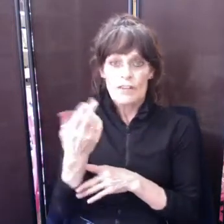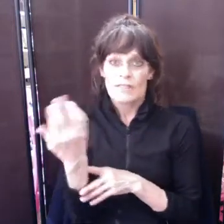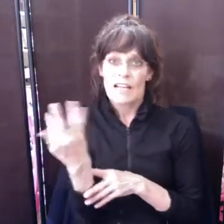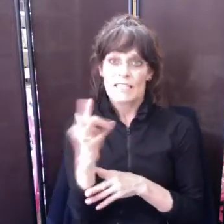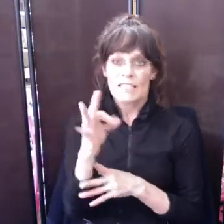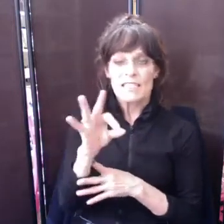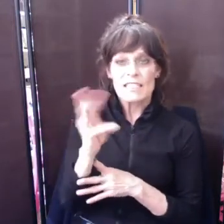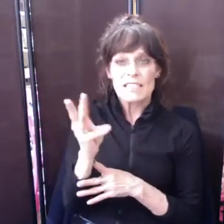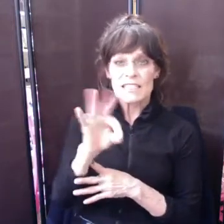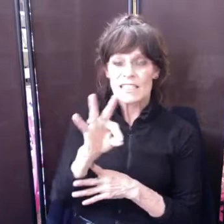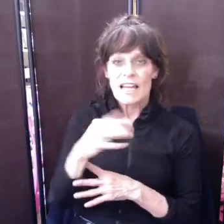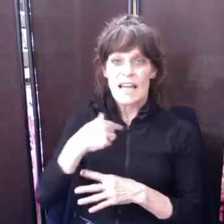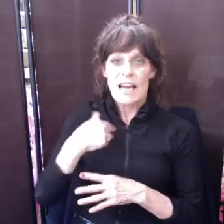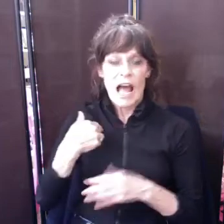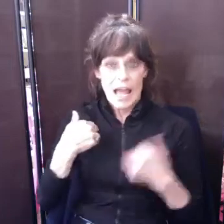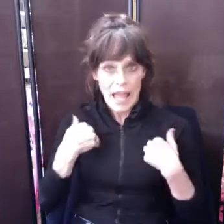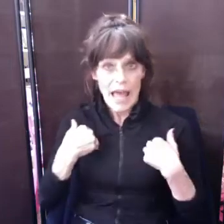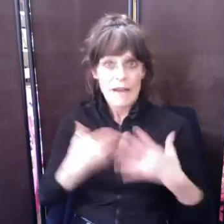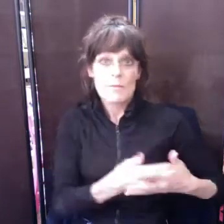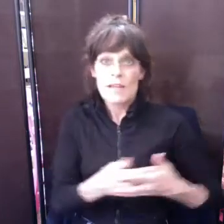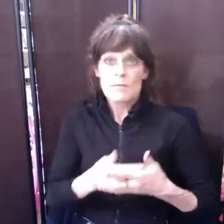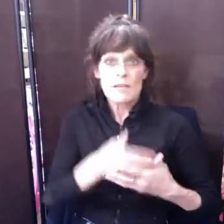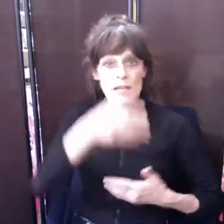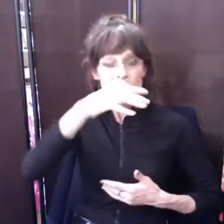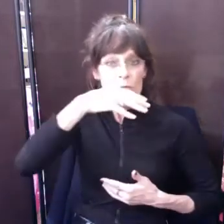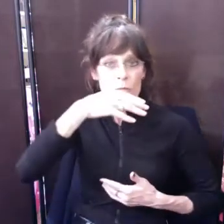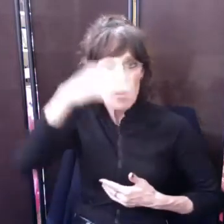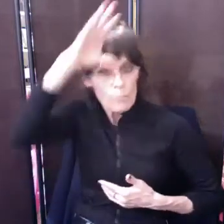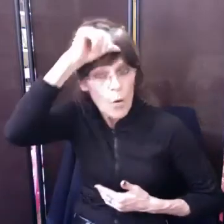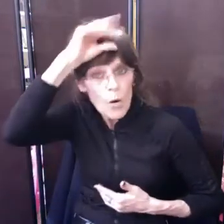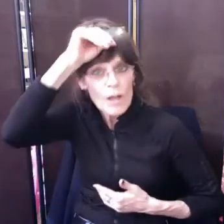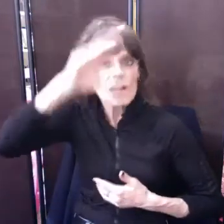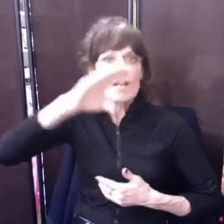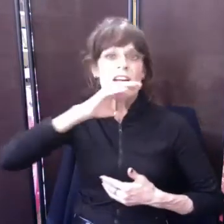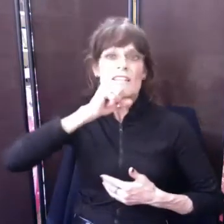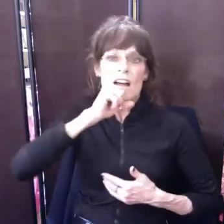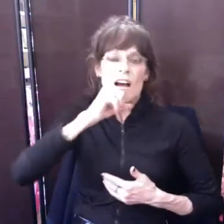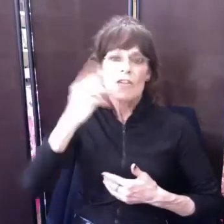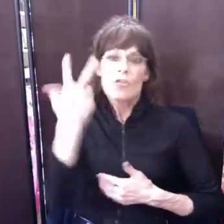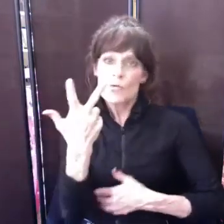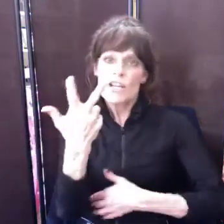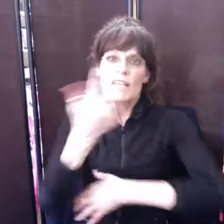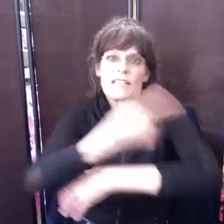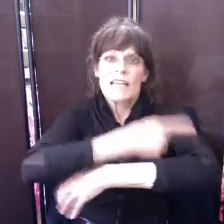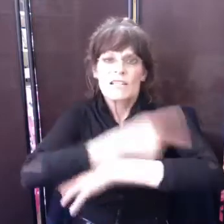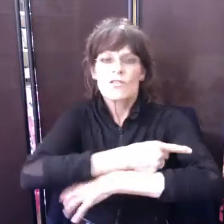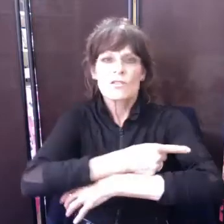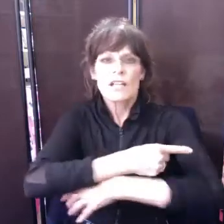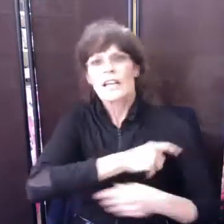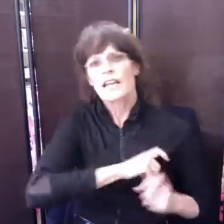saw him. I never held him. When he was 3 days old, I signed papers and I gave my child away. And I drank